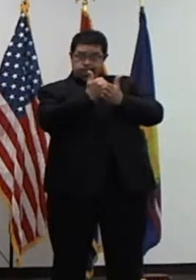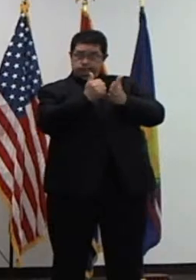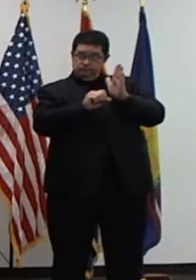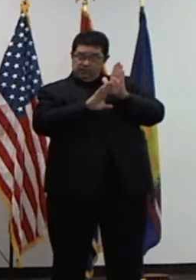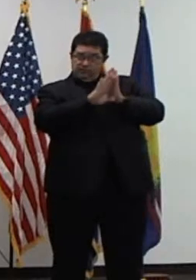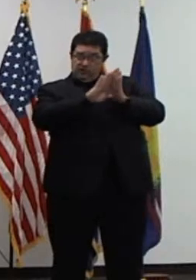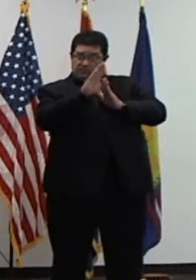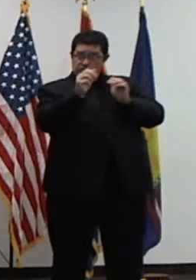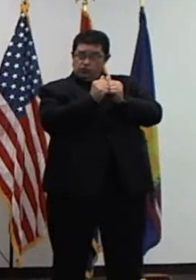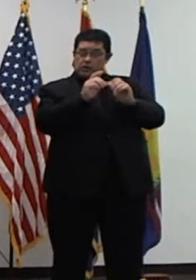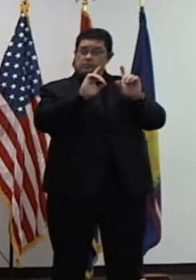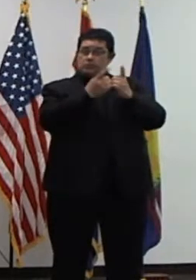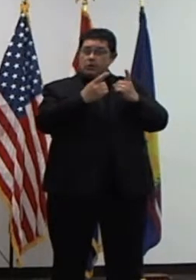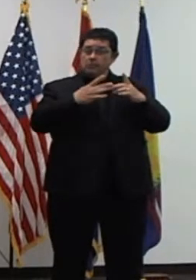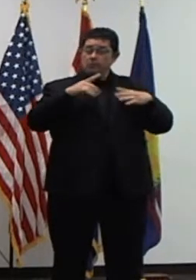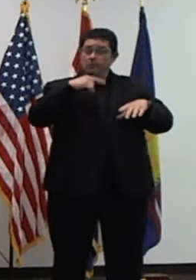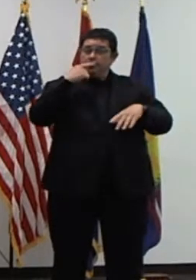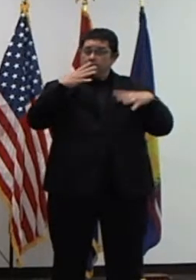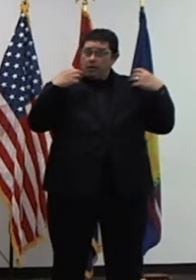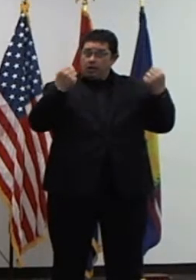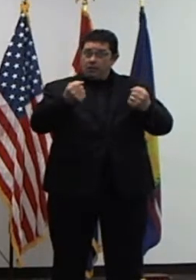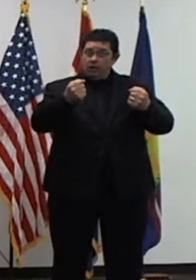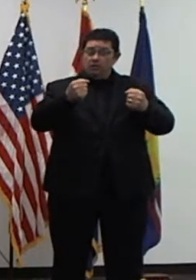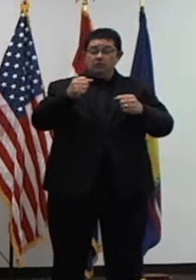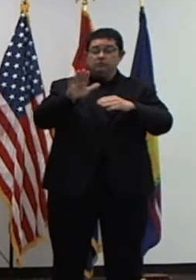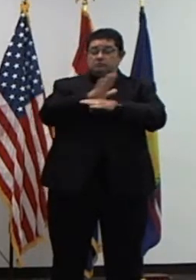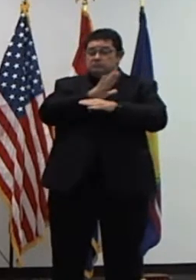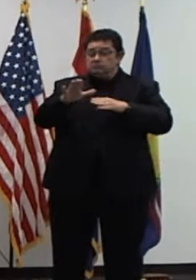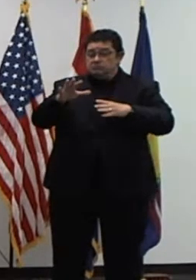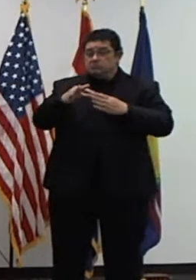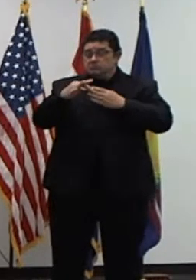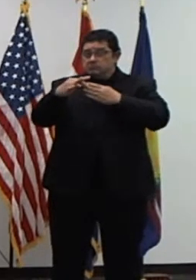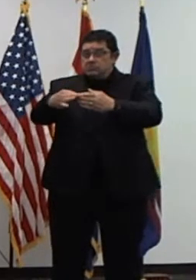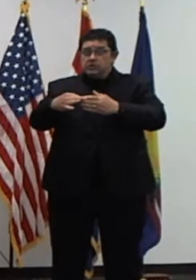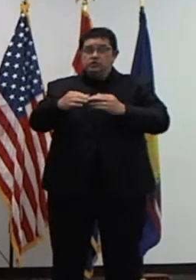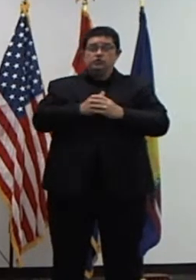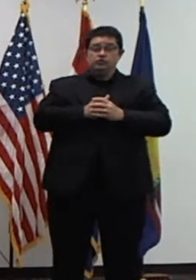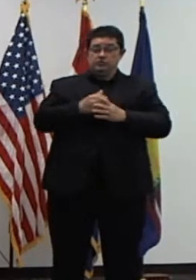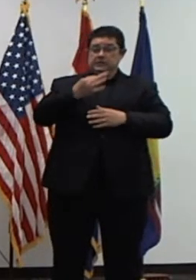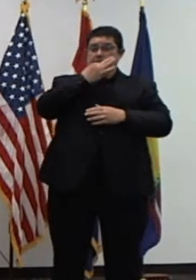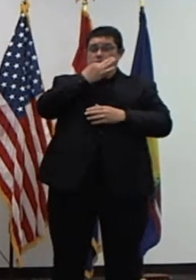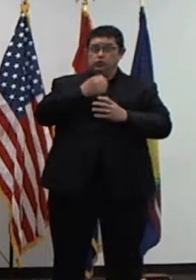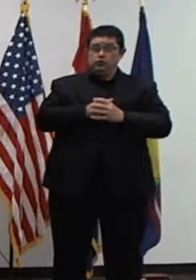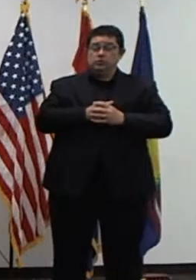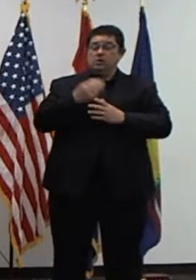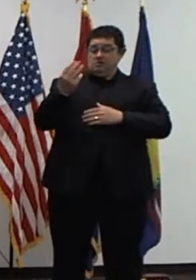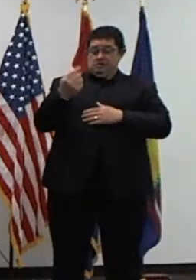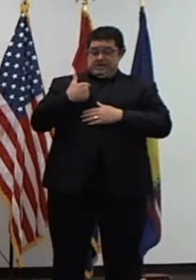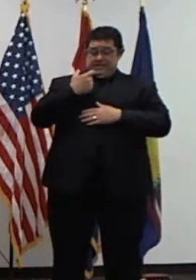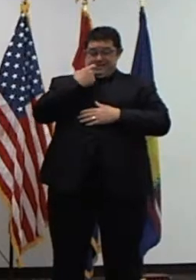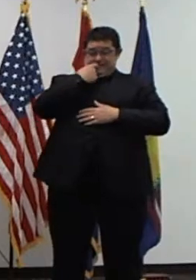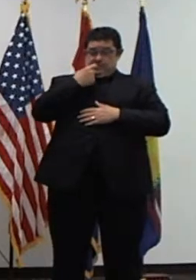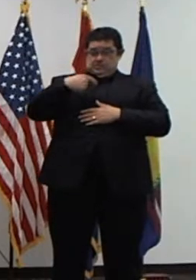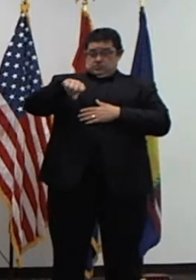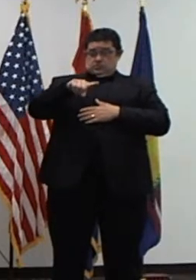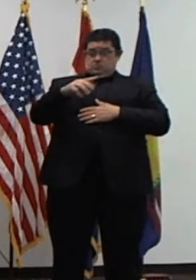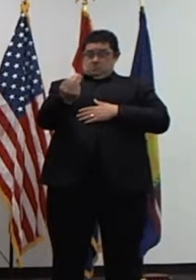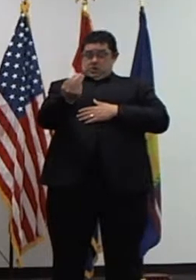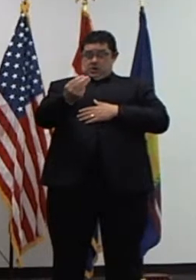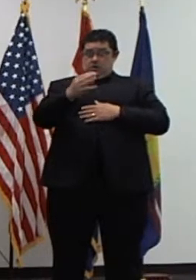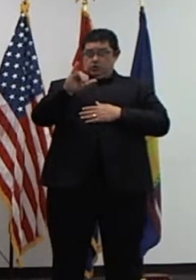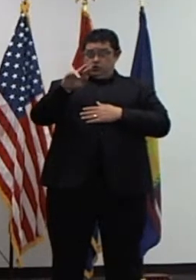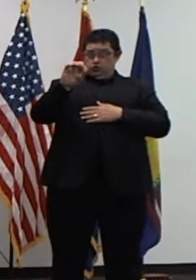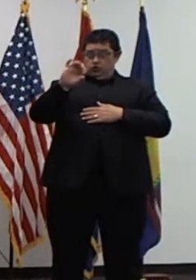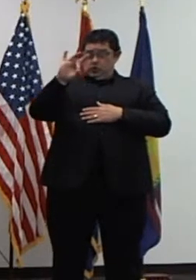and local industry experts. On Monday, June 8th, bars will open, and on June